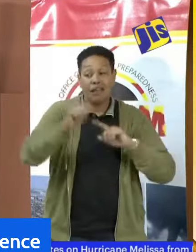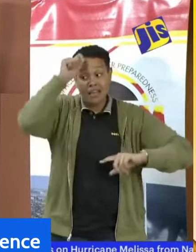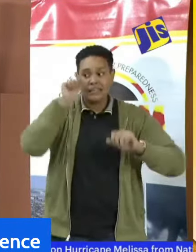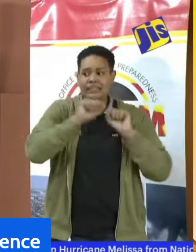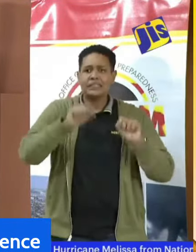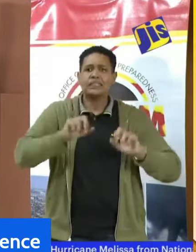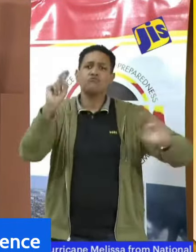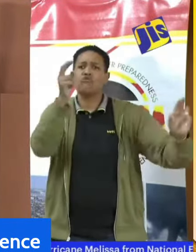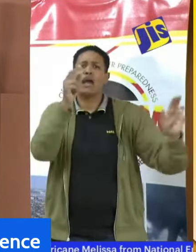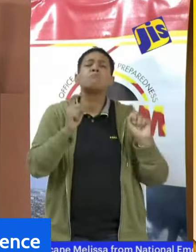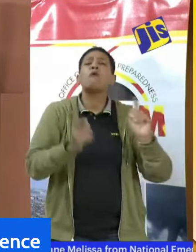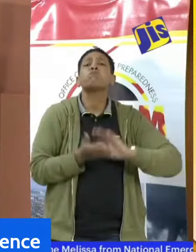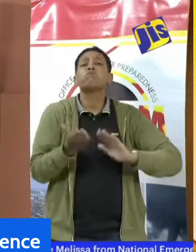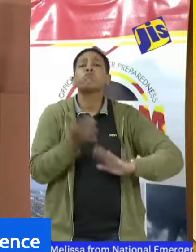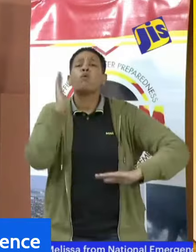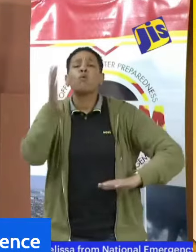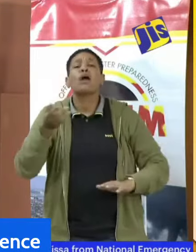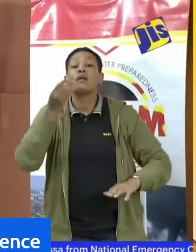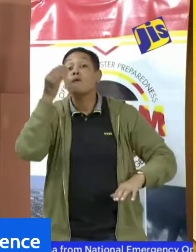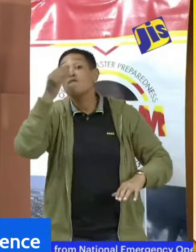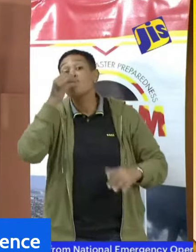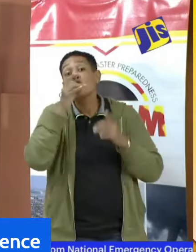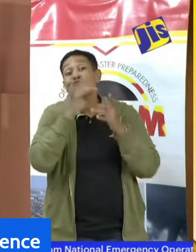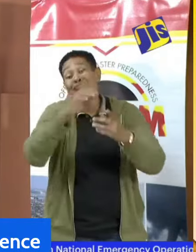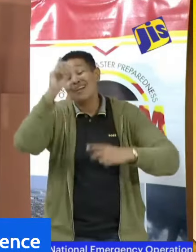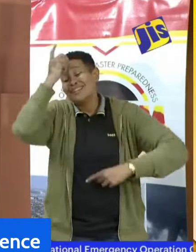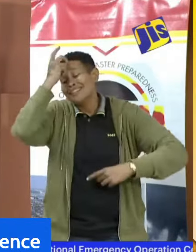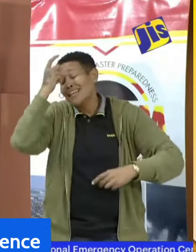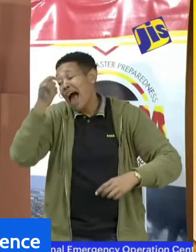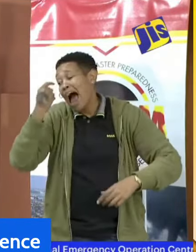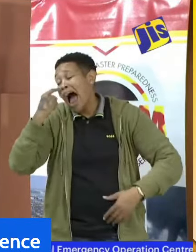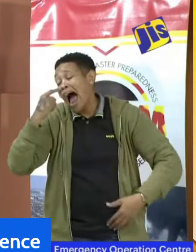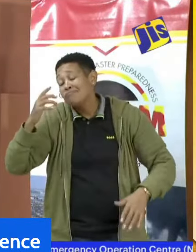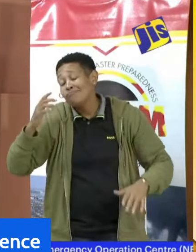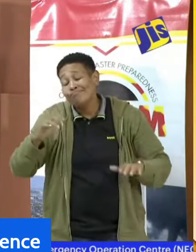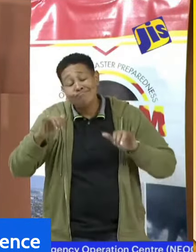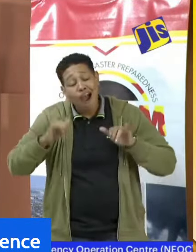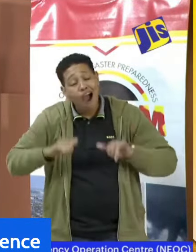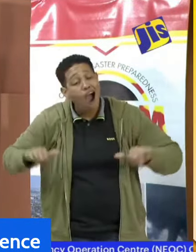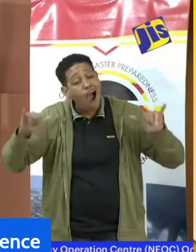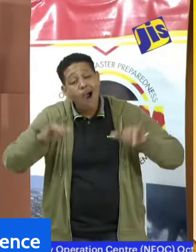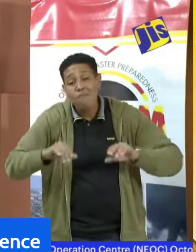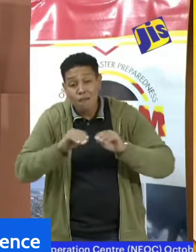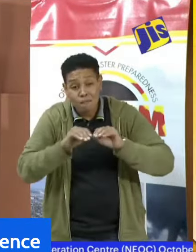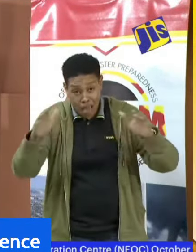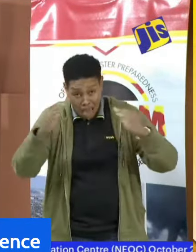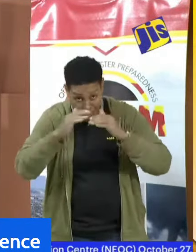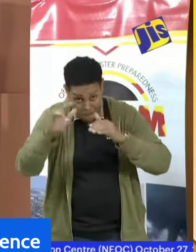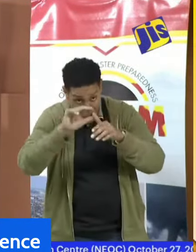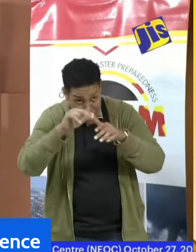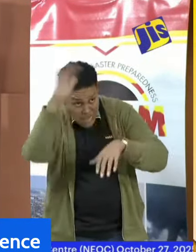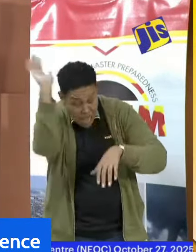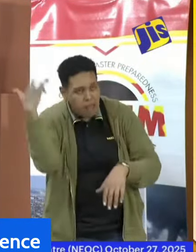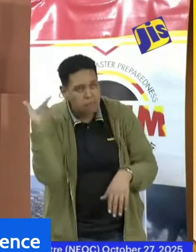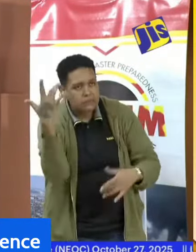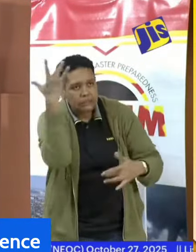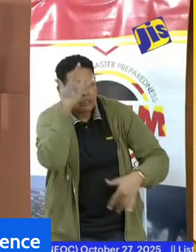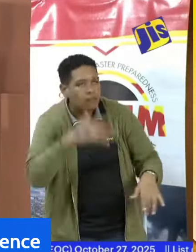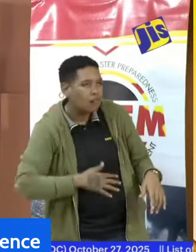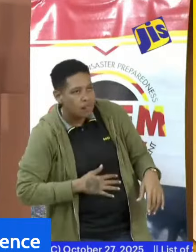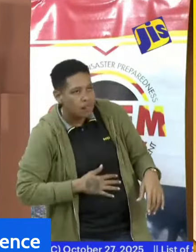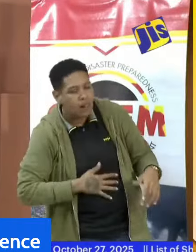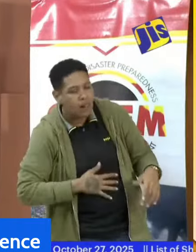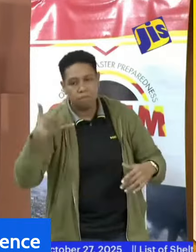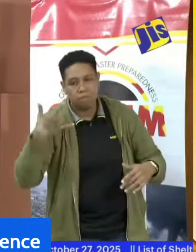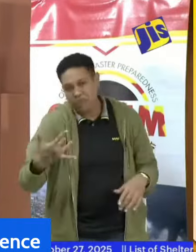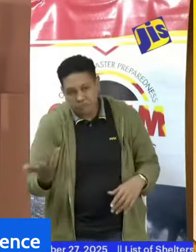will be ready to deal with that. But food-related diseases are very common after these types of events.